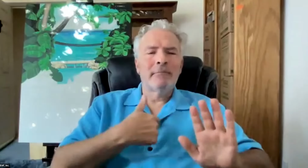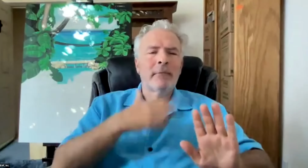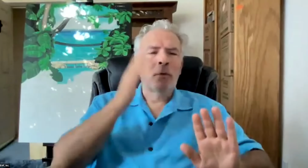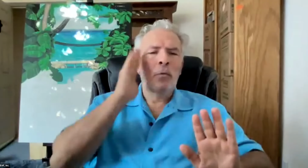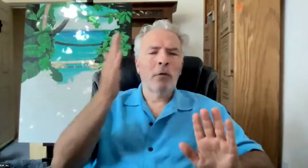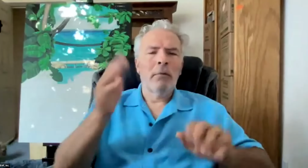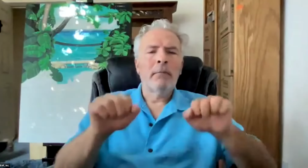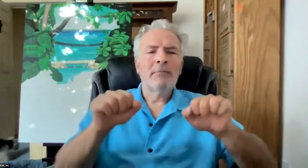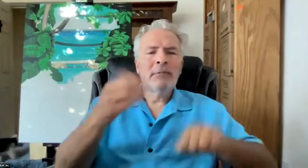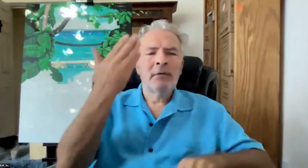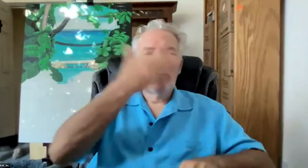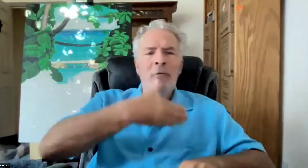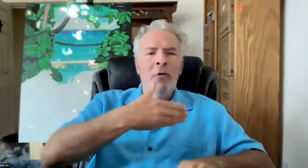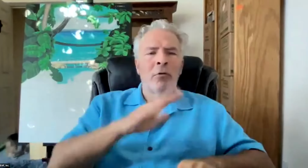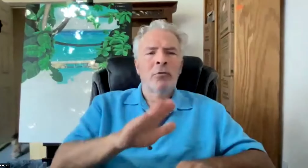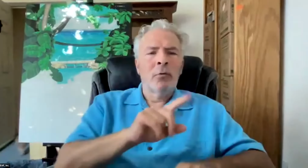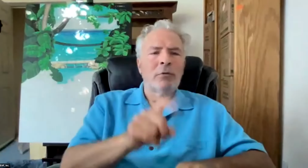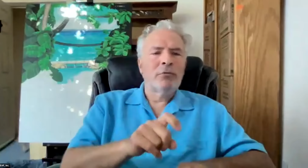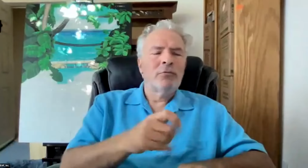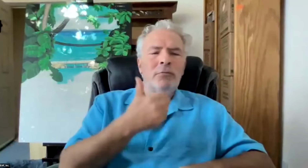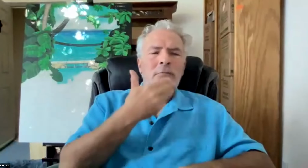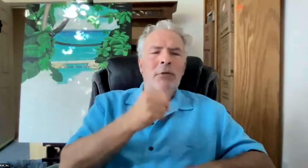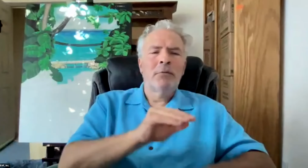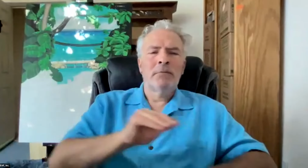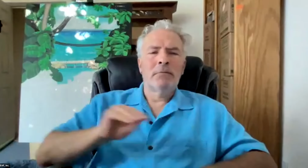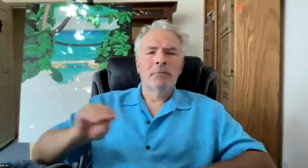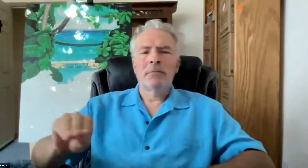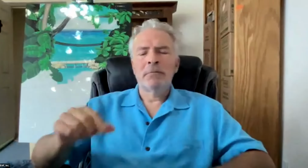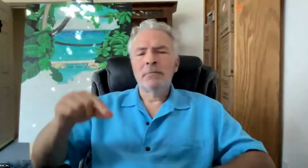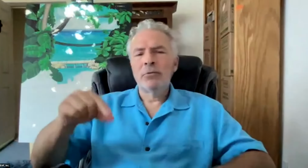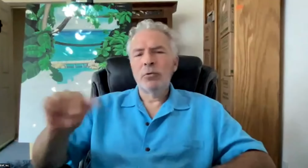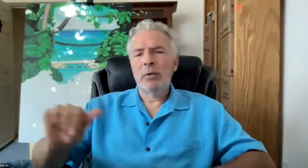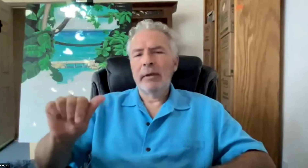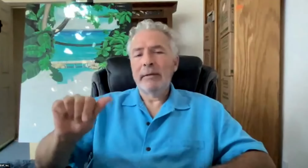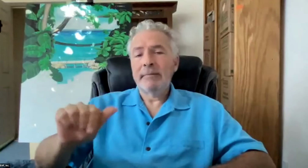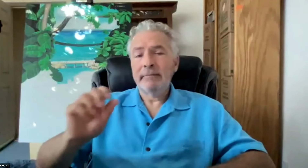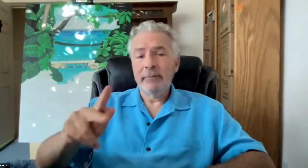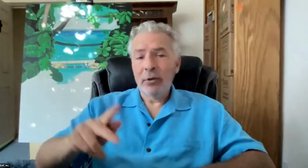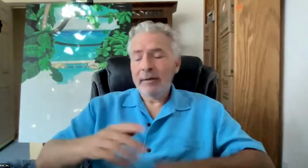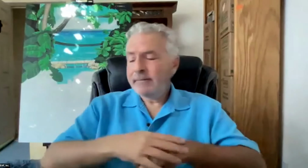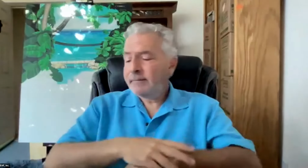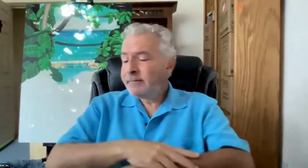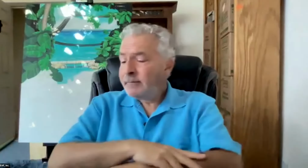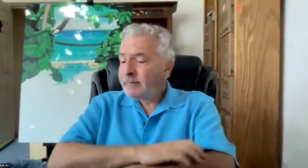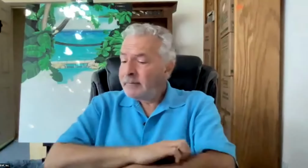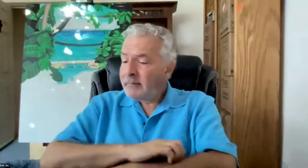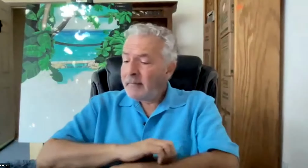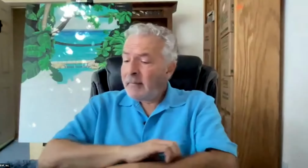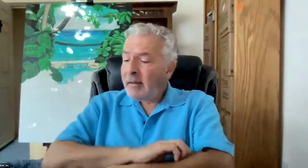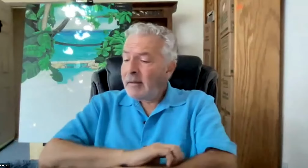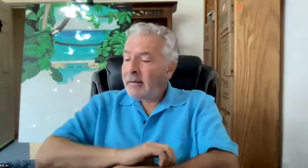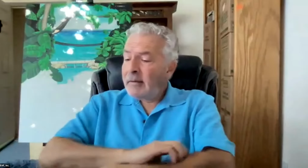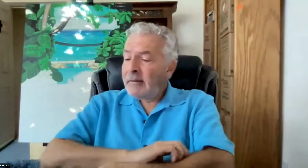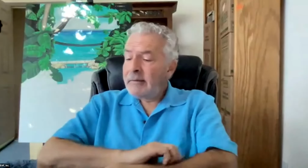I'm not going to see that in the regular questions. I might overlook those in the regular chat. So please be sure to put your